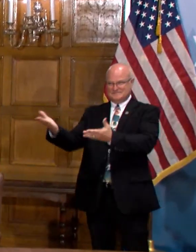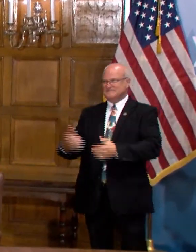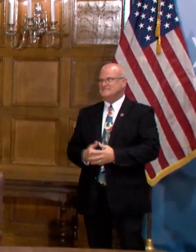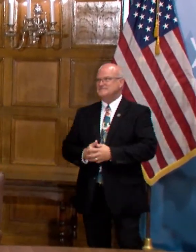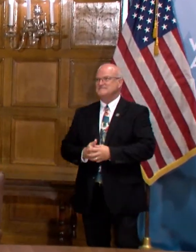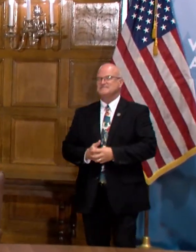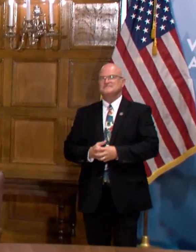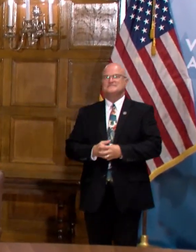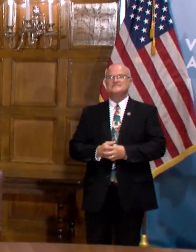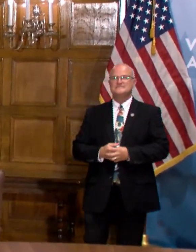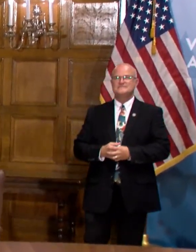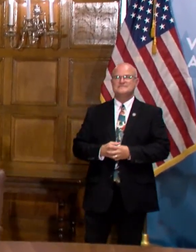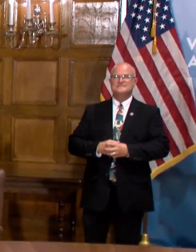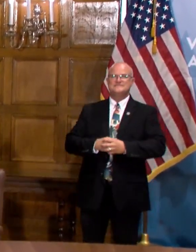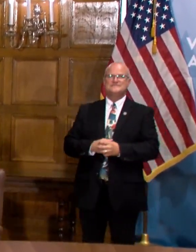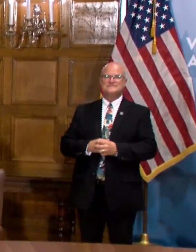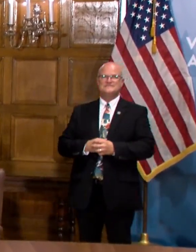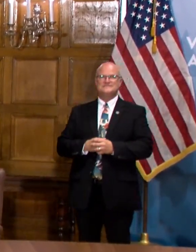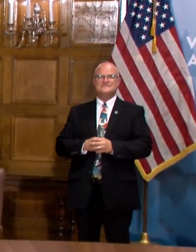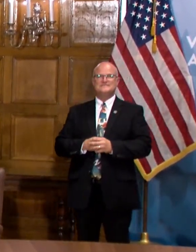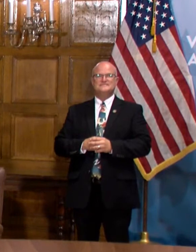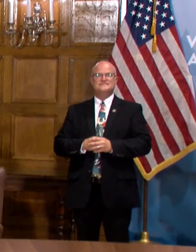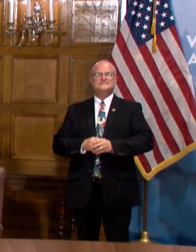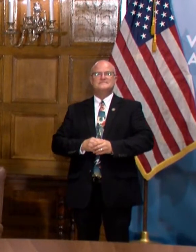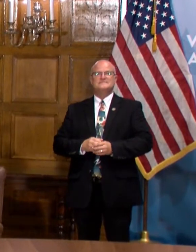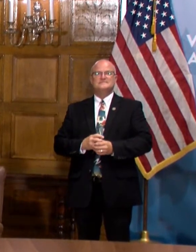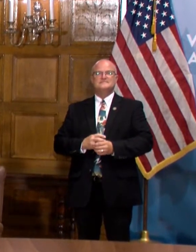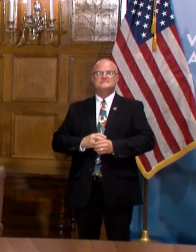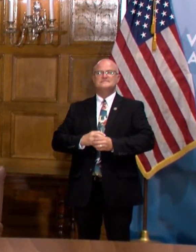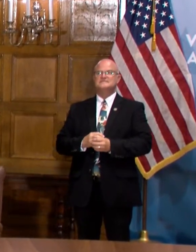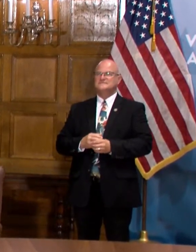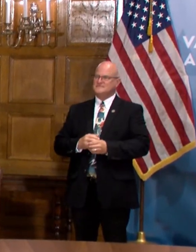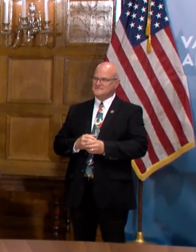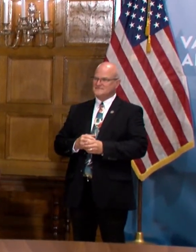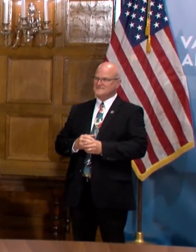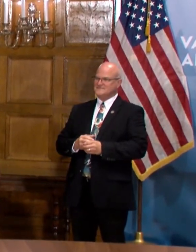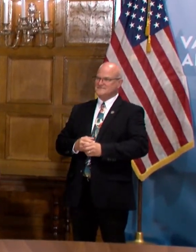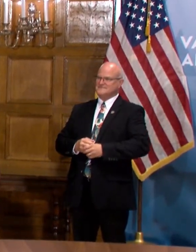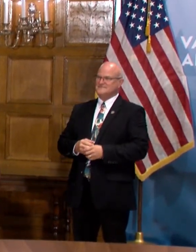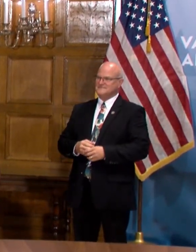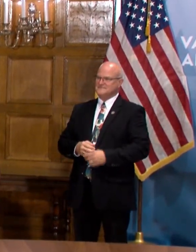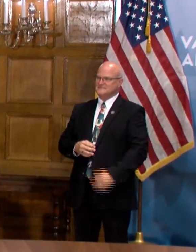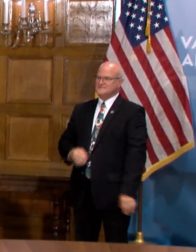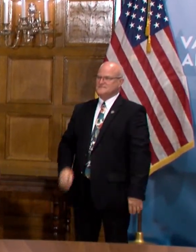First Lady, right here. Okay. Let's